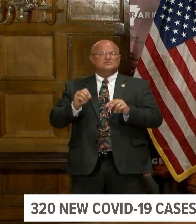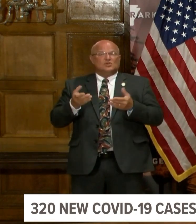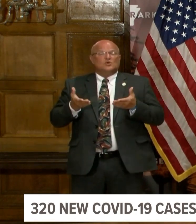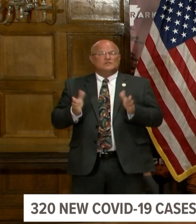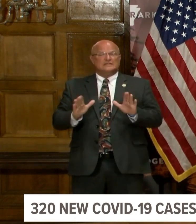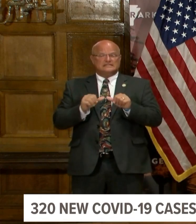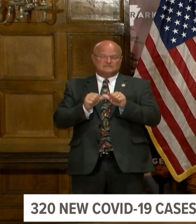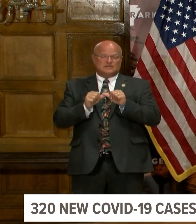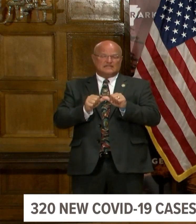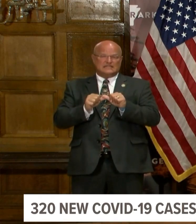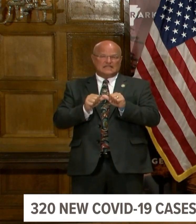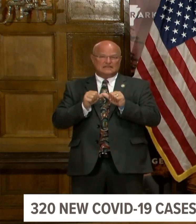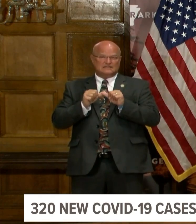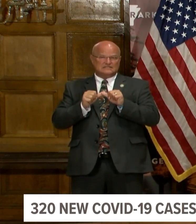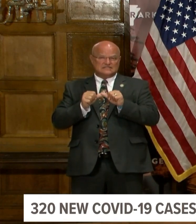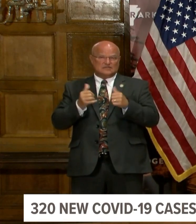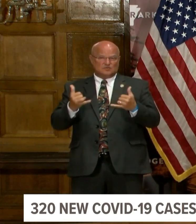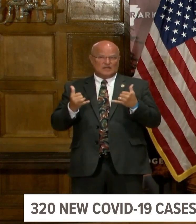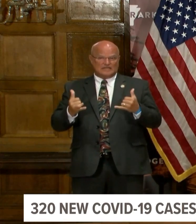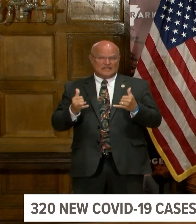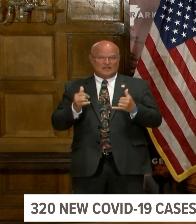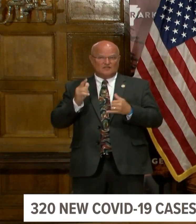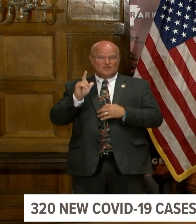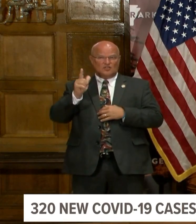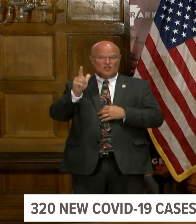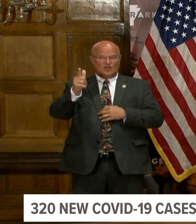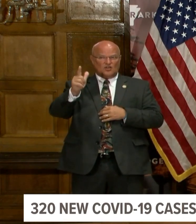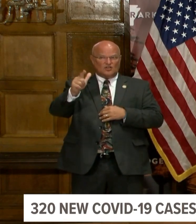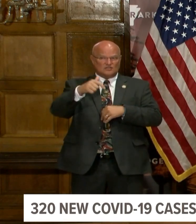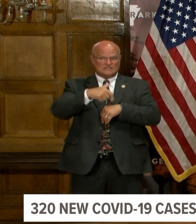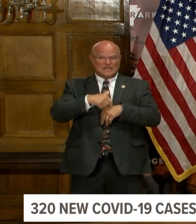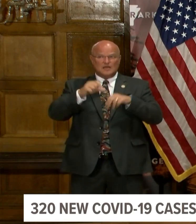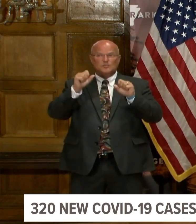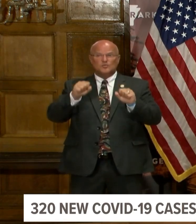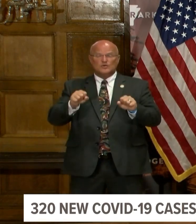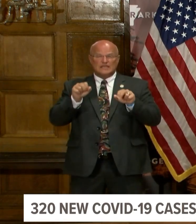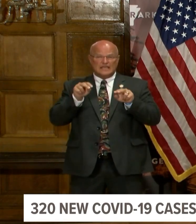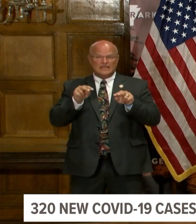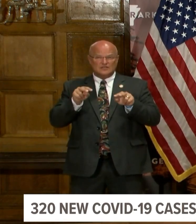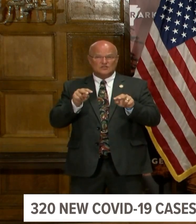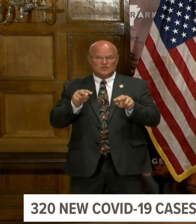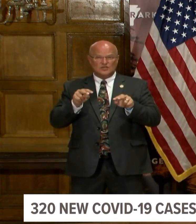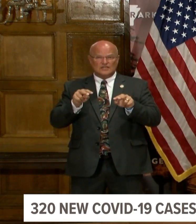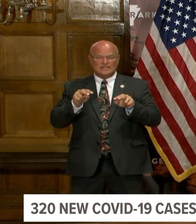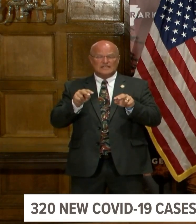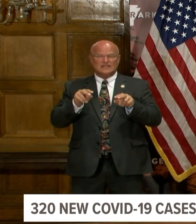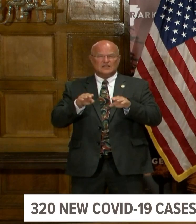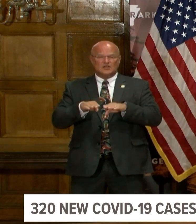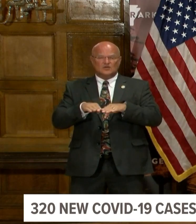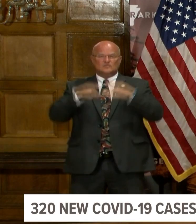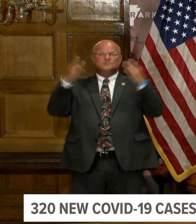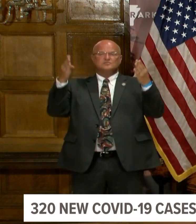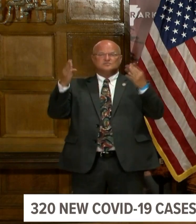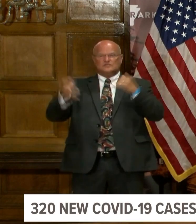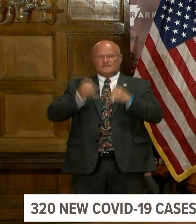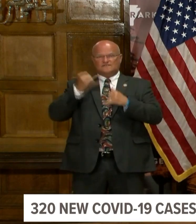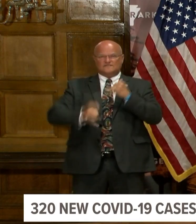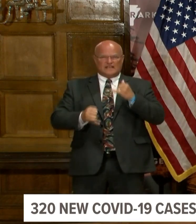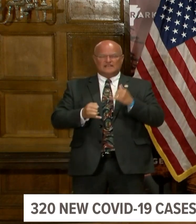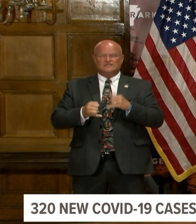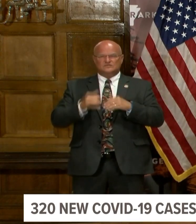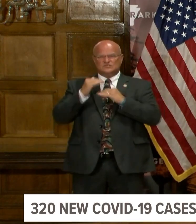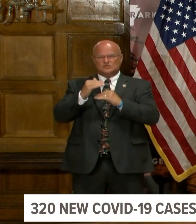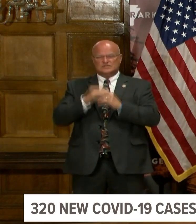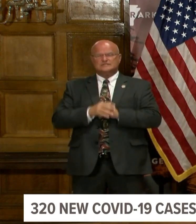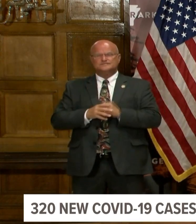let's maintain our consistency over a longer period of time where we can look at lifting those final restrictions. And I guess